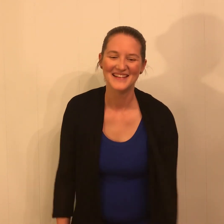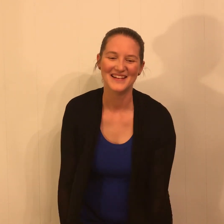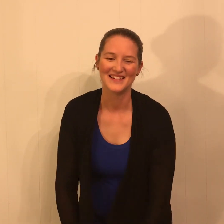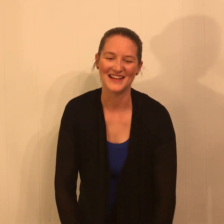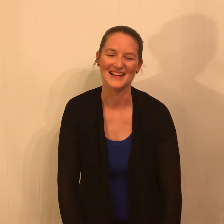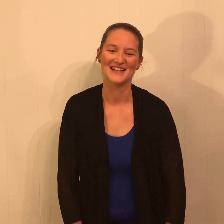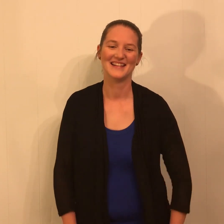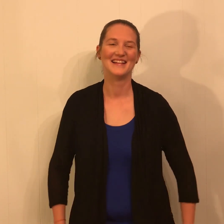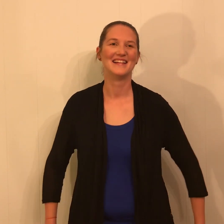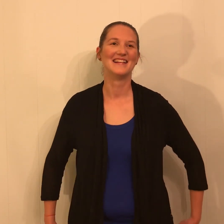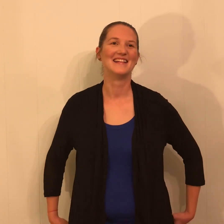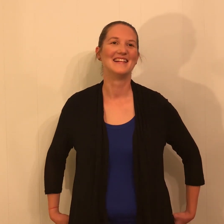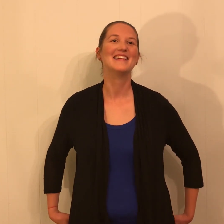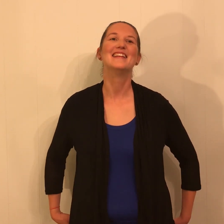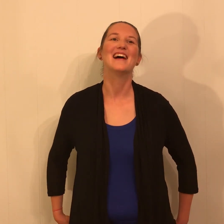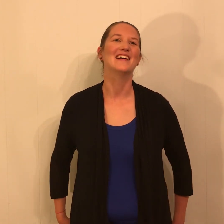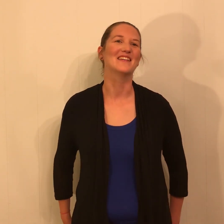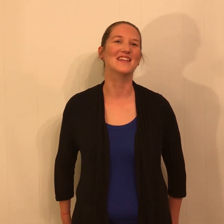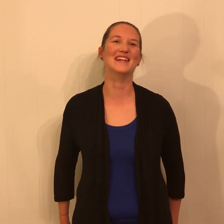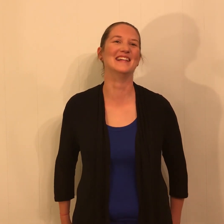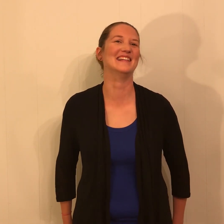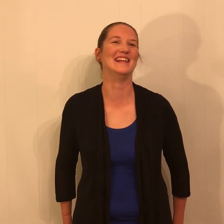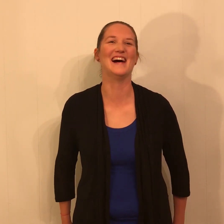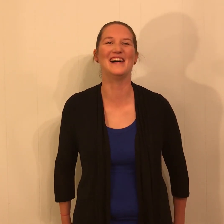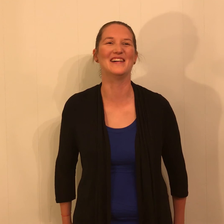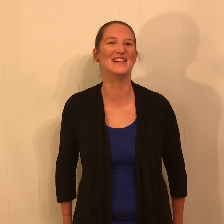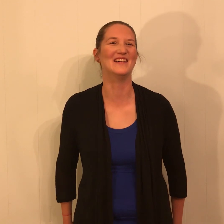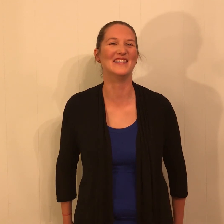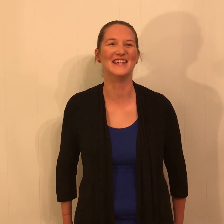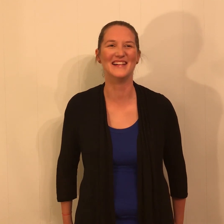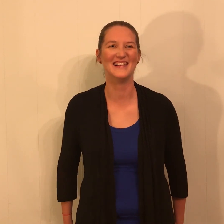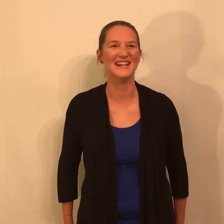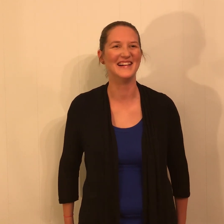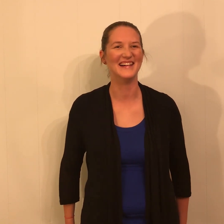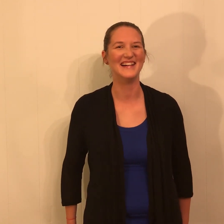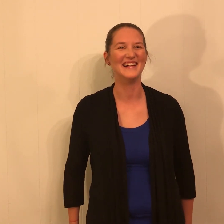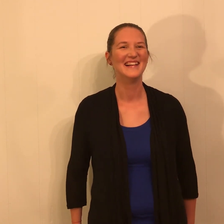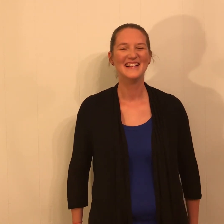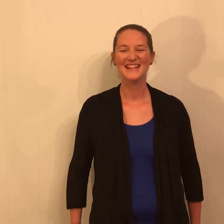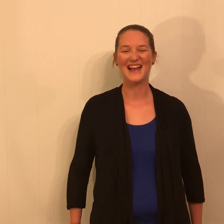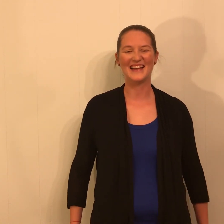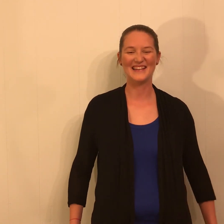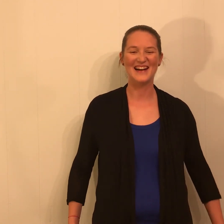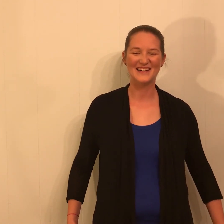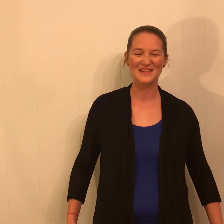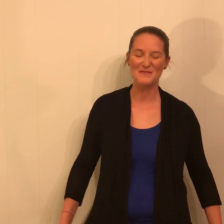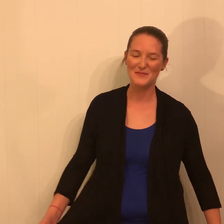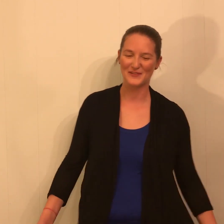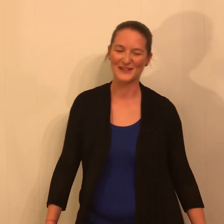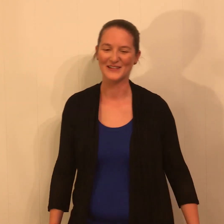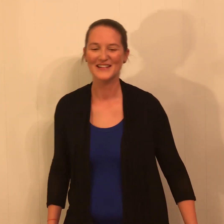Okay. You know that's going on the blooper reel, right? No. I could not go to the blooper reel.